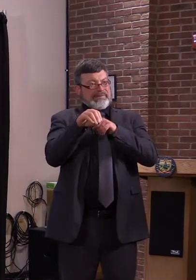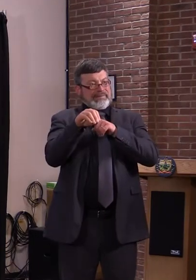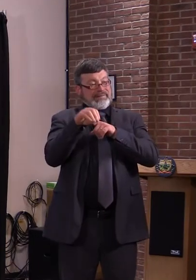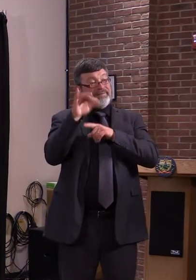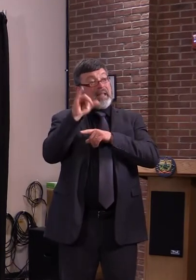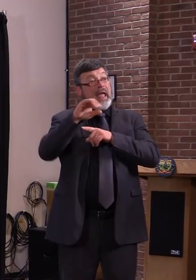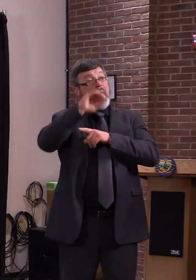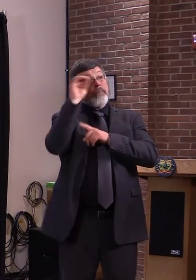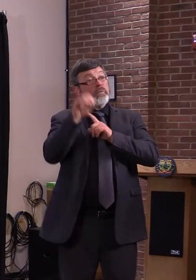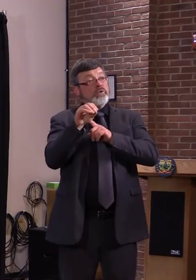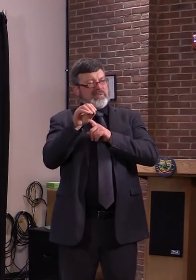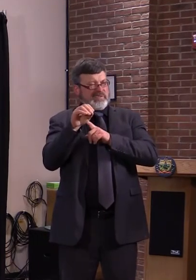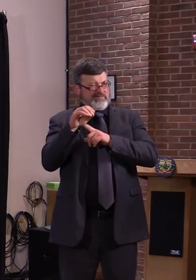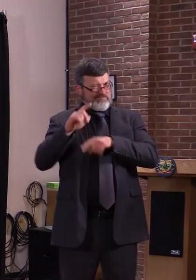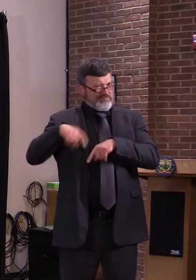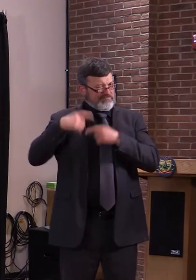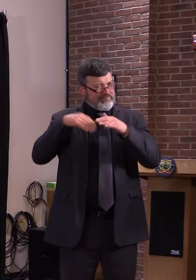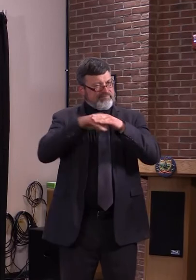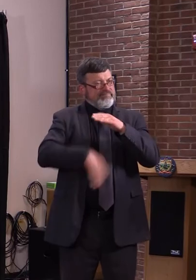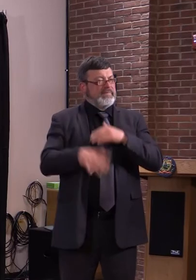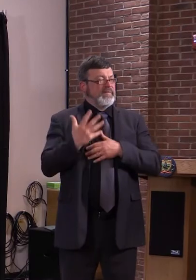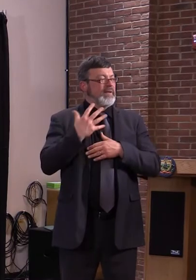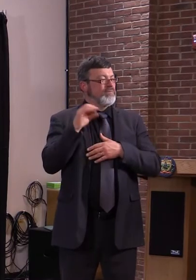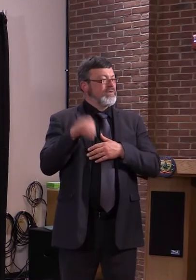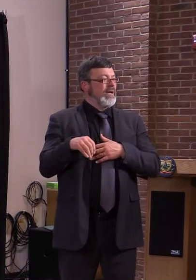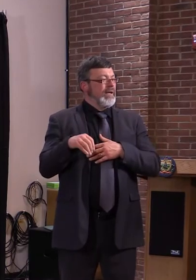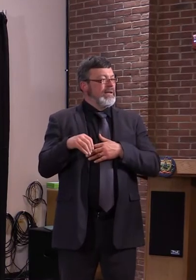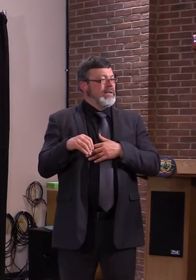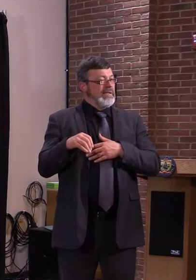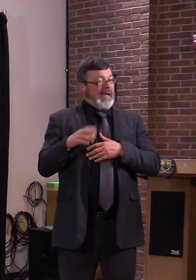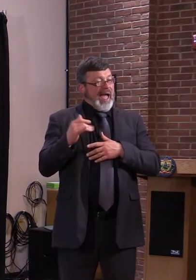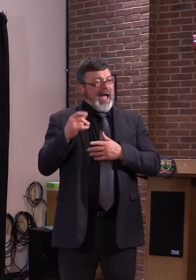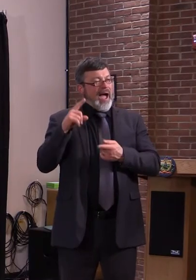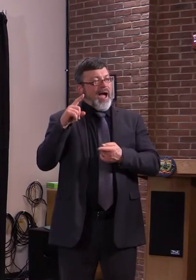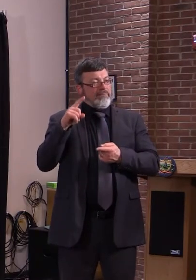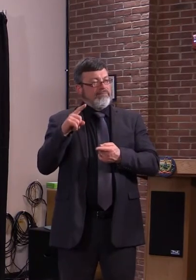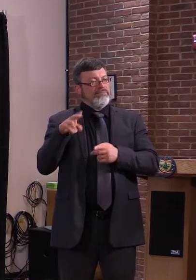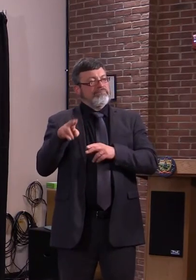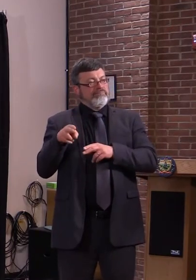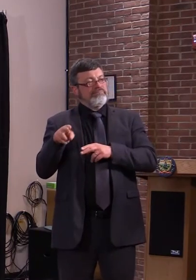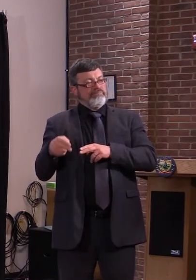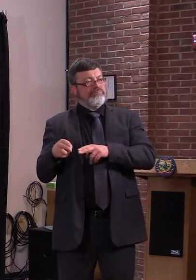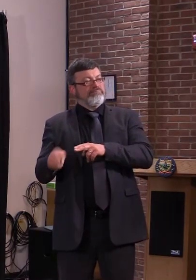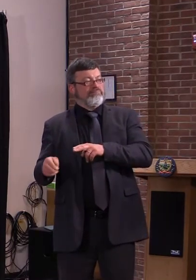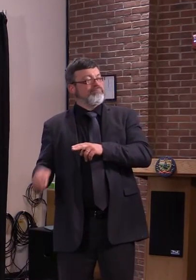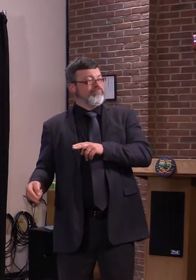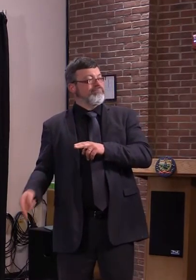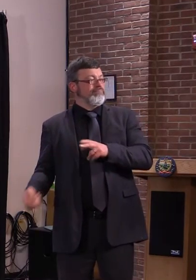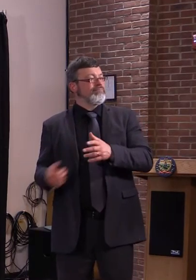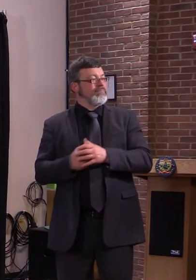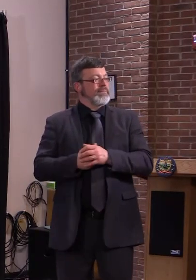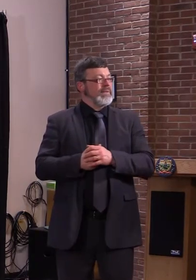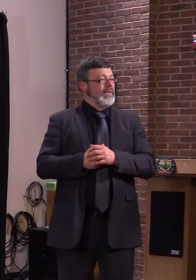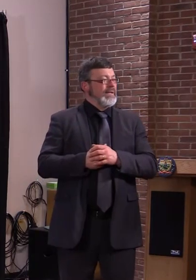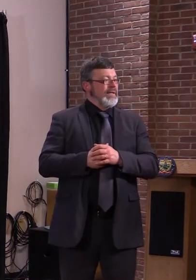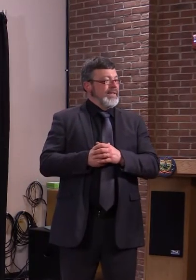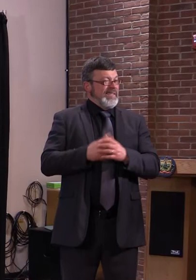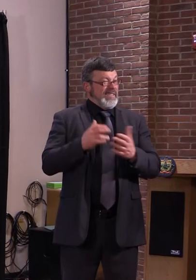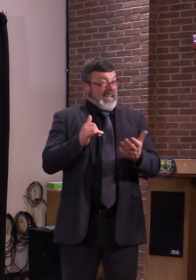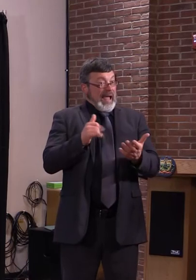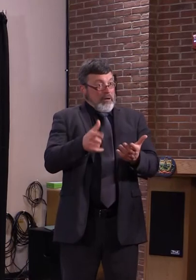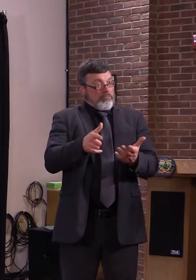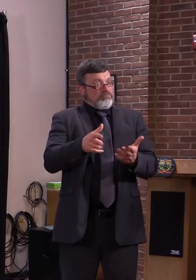in a long time, and it will continue to drop. But again, even the validity of that as a metric is challenging because you don't know